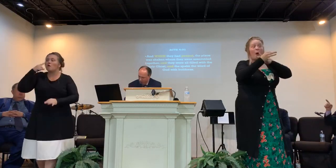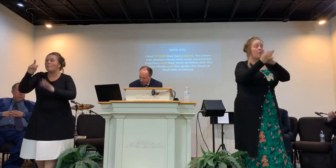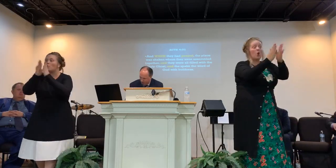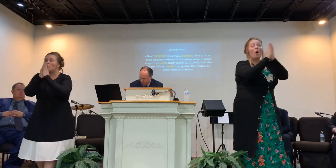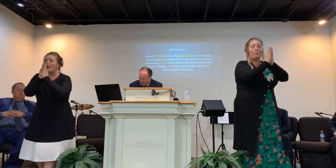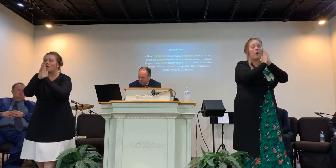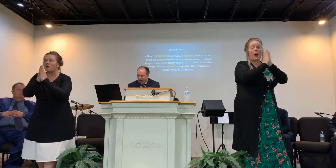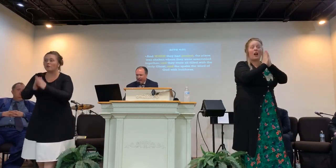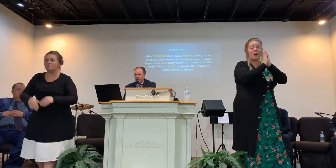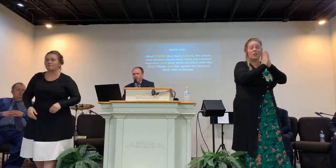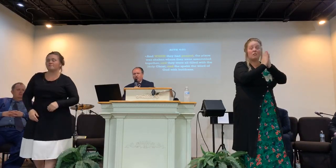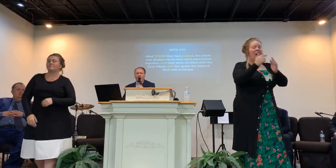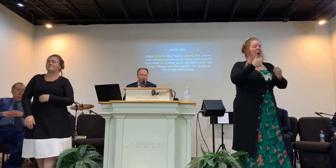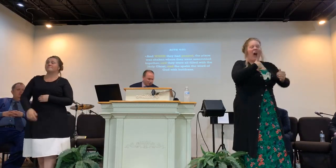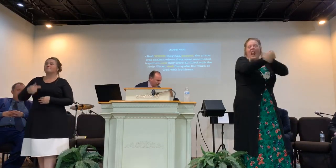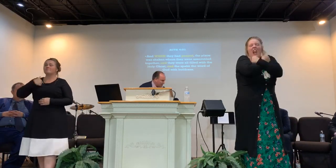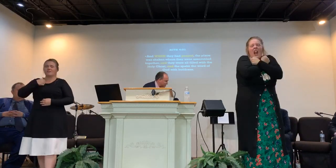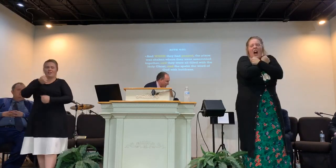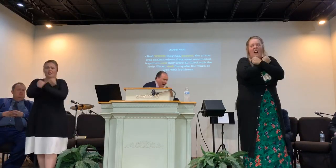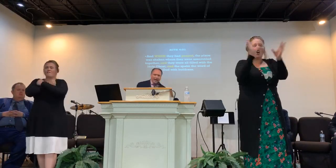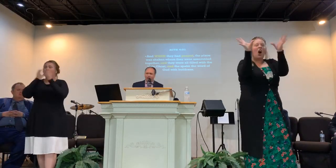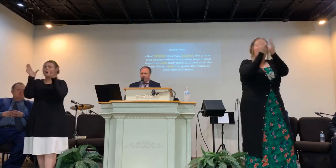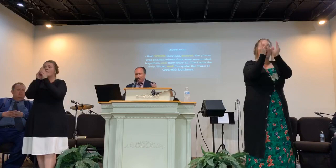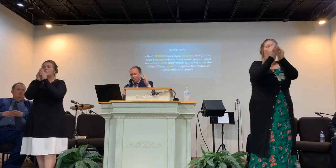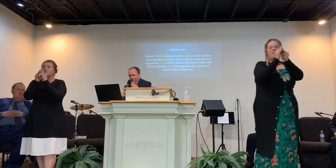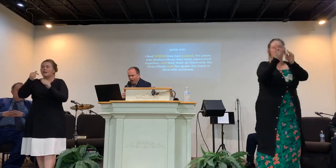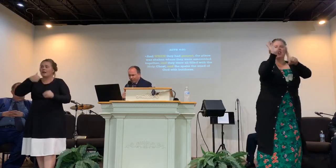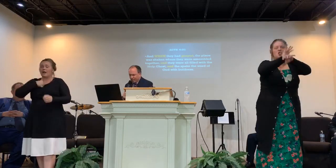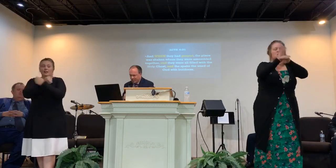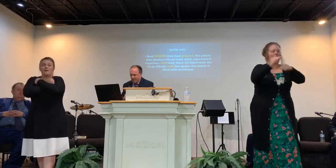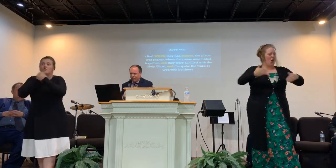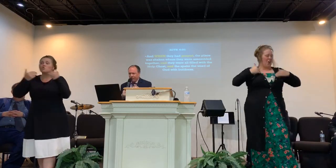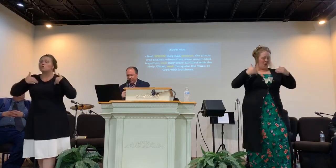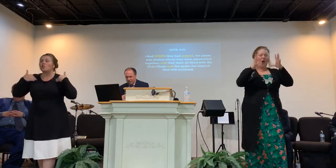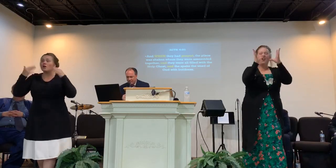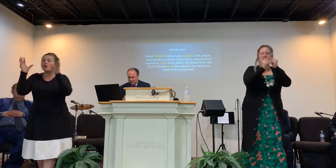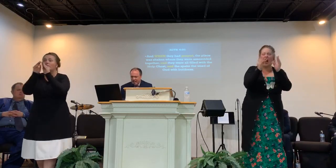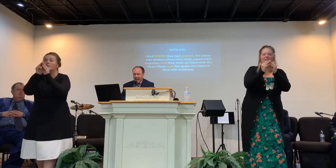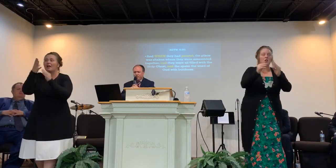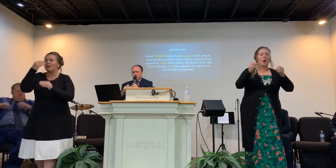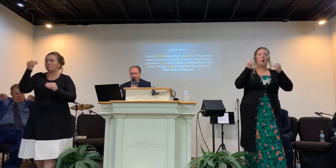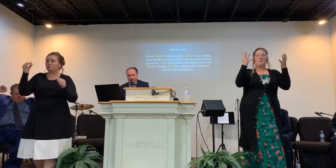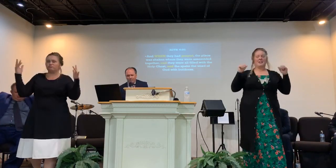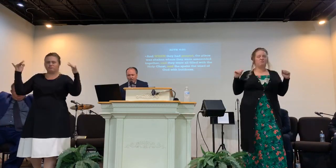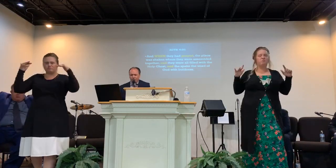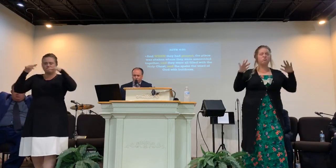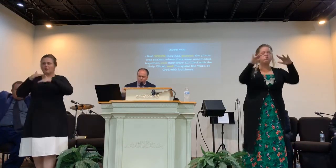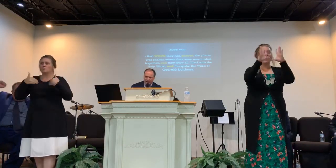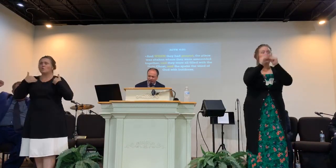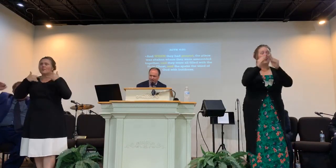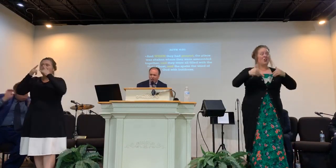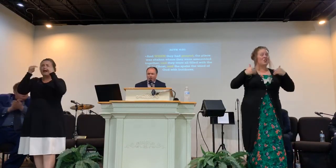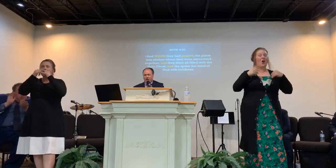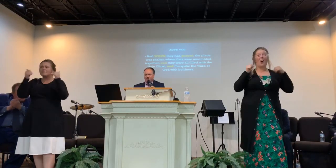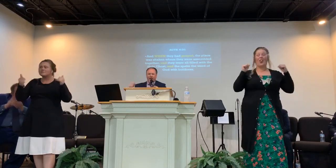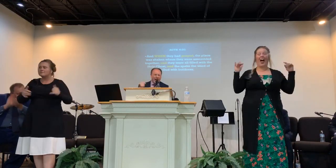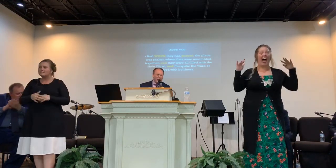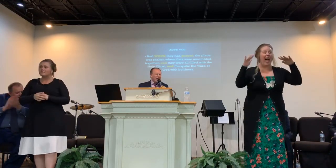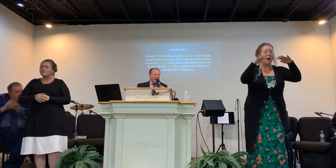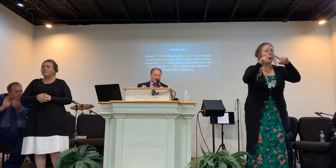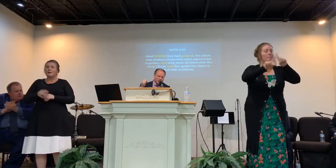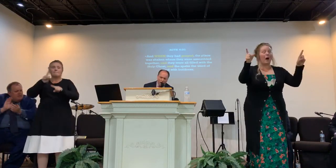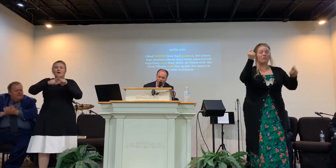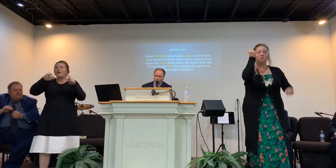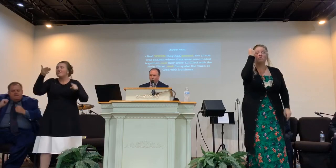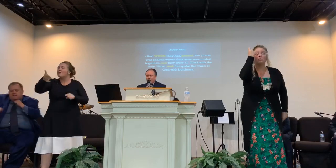for prayer. I love conferences. I love youth conferences and conventions and youth camps and youth rallies. But